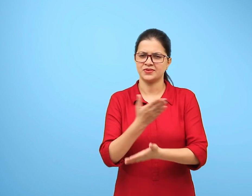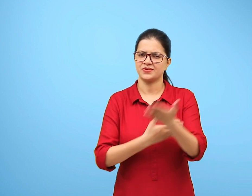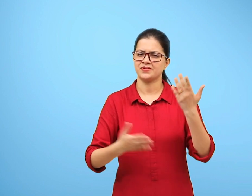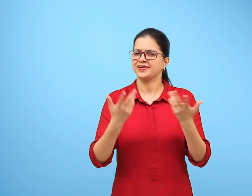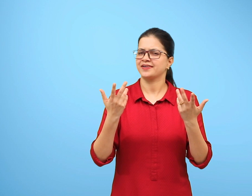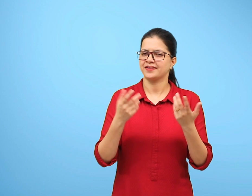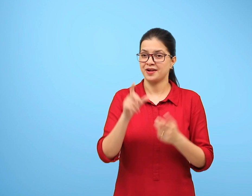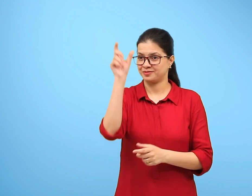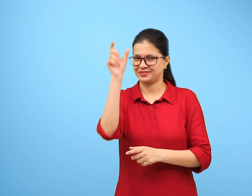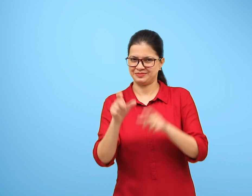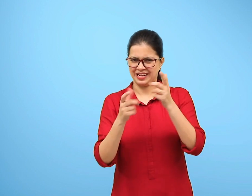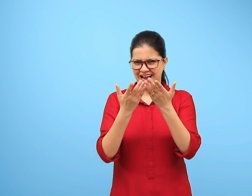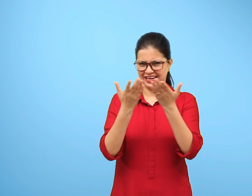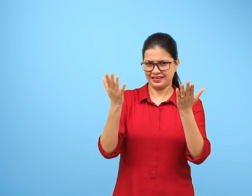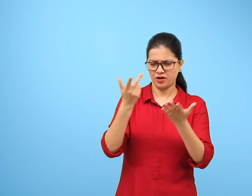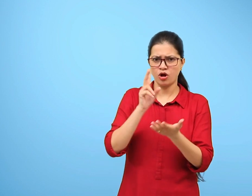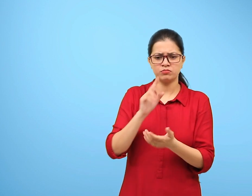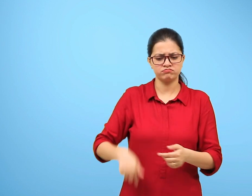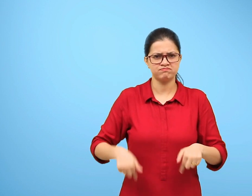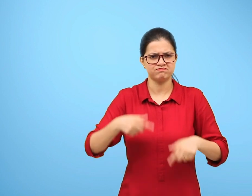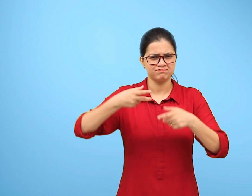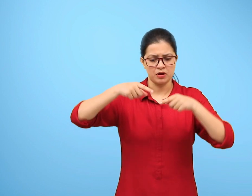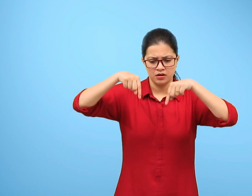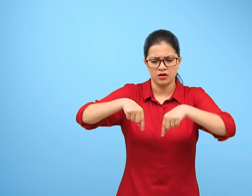Why 2 legs for humans and 4 for cows and buffaloes?